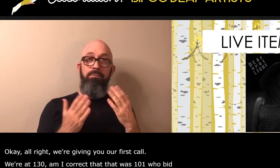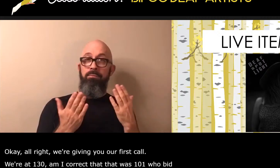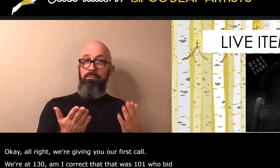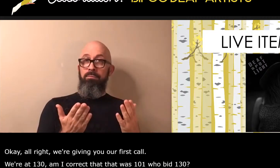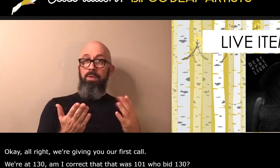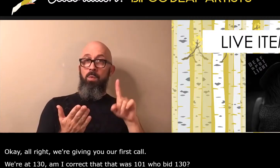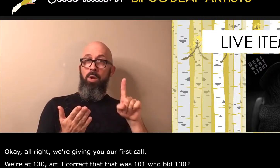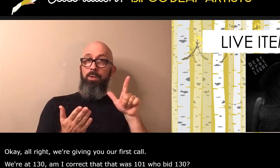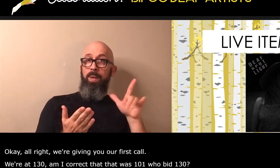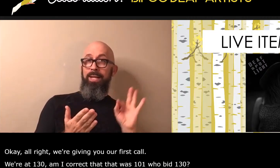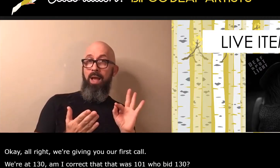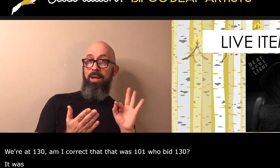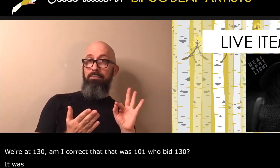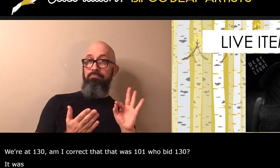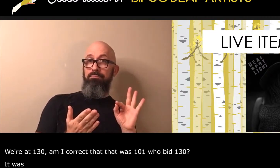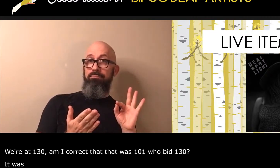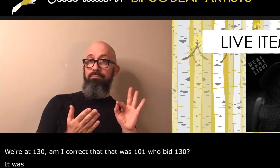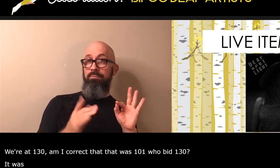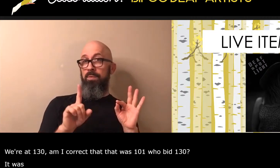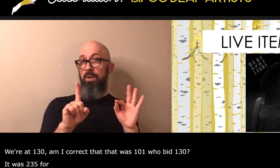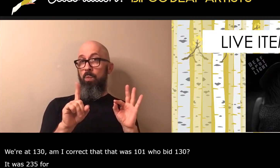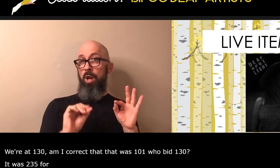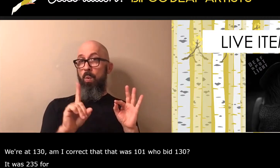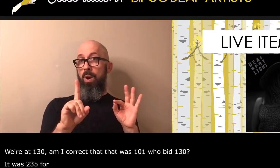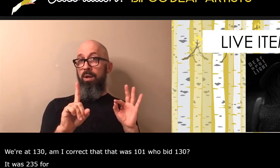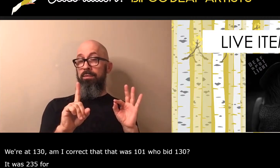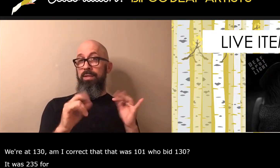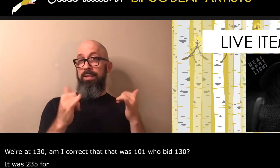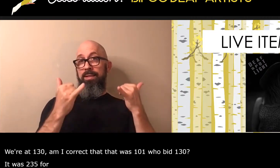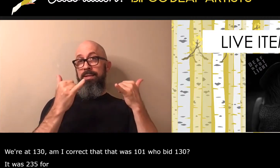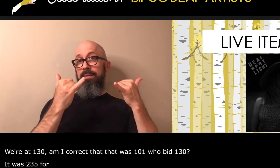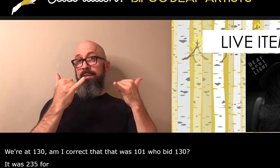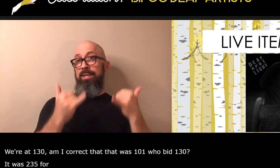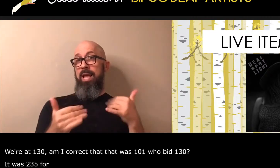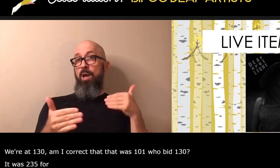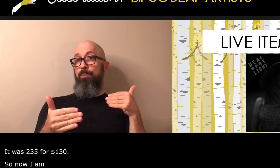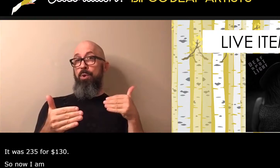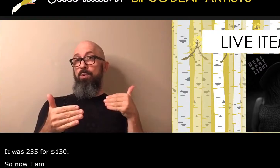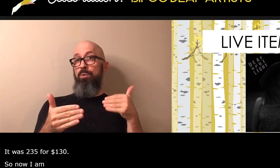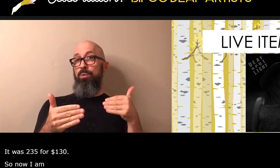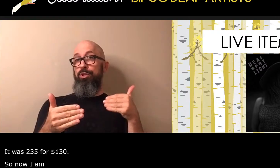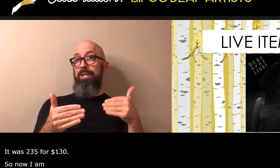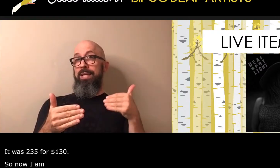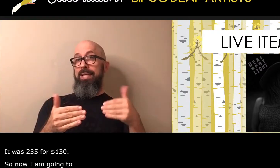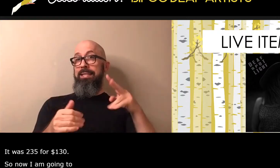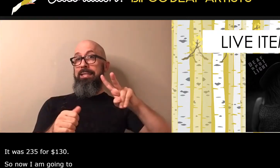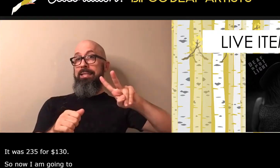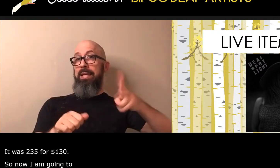for $130. So now I'm going to ask 129 and 101.